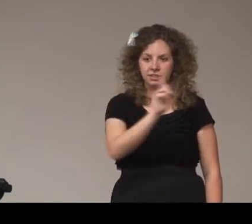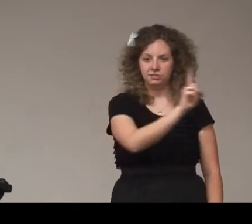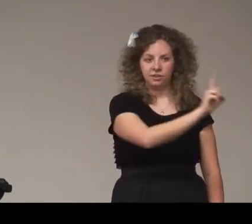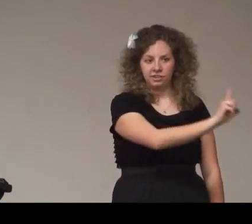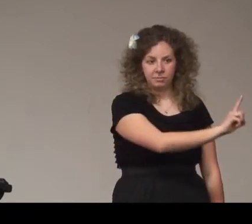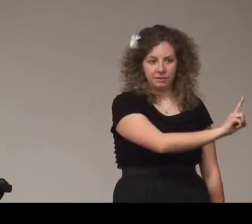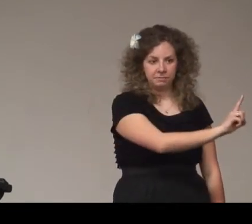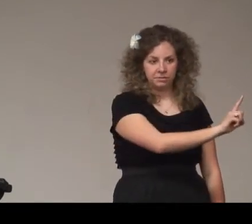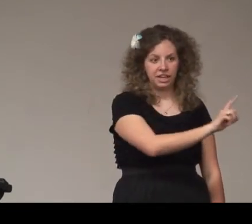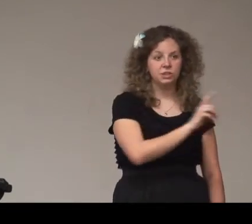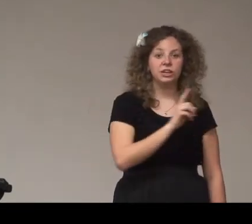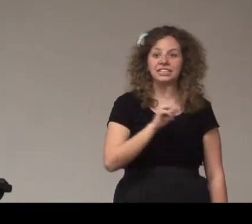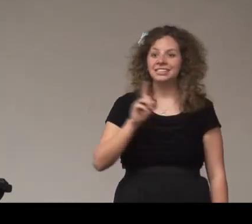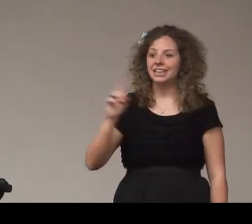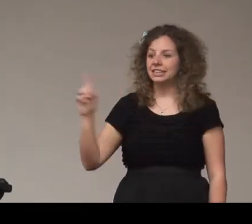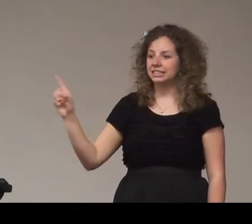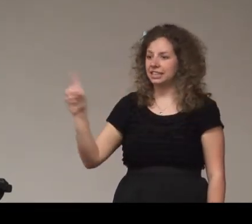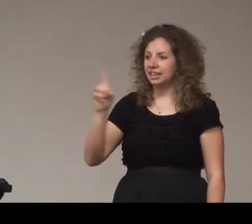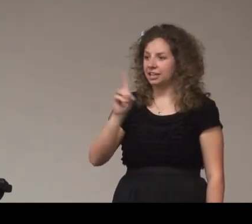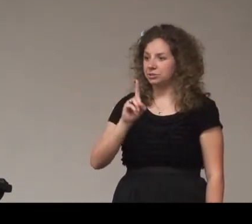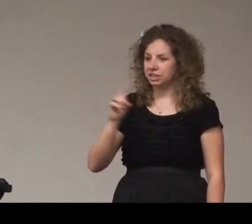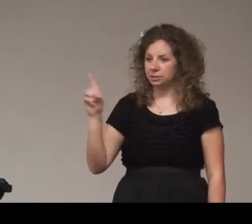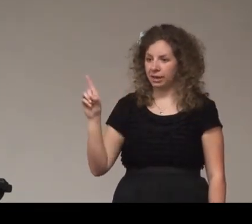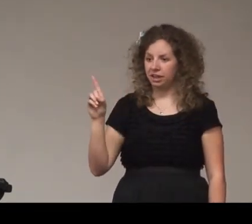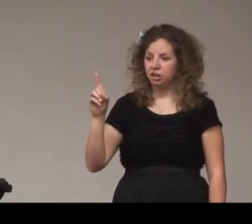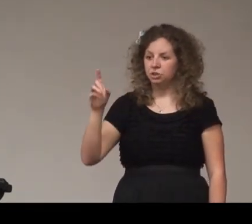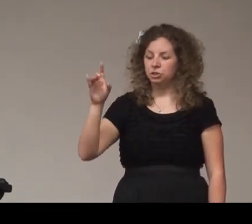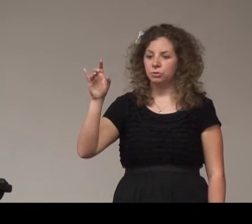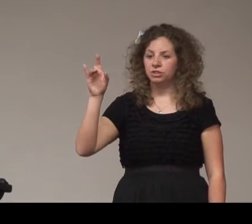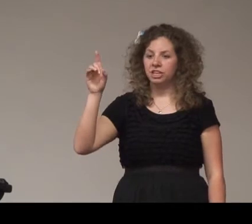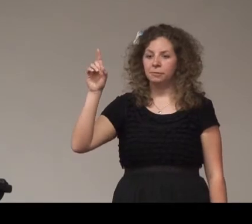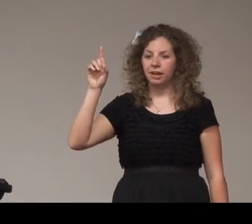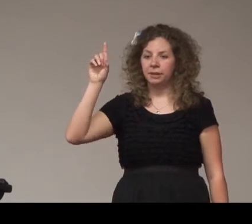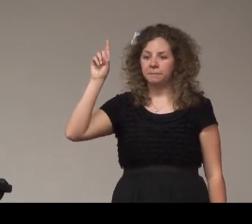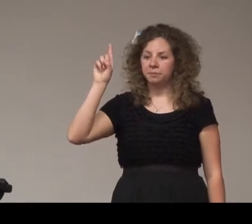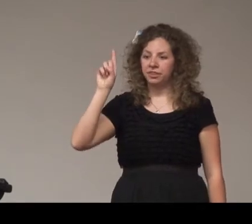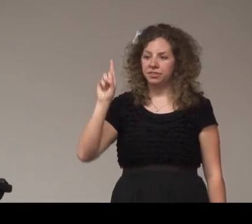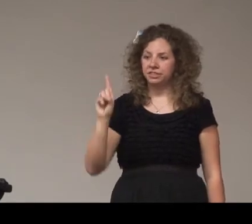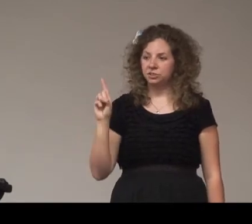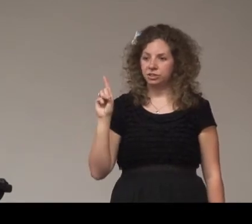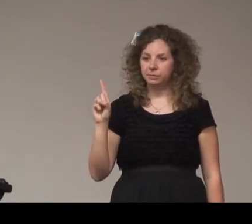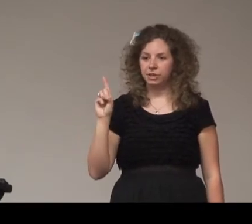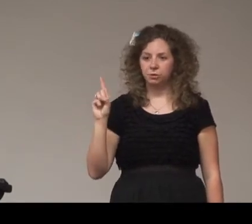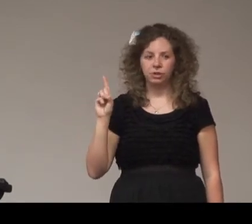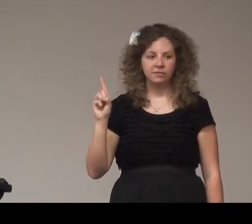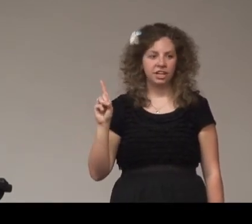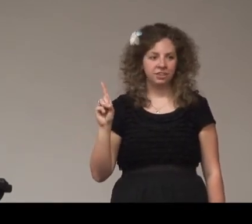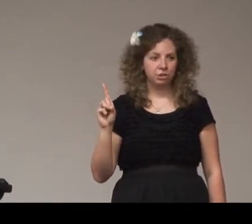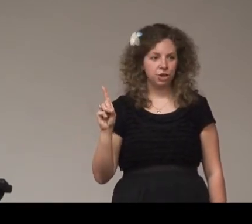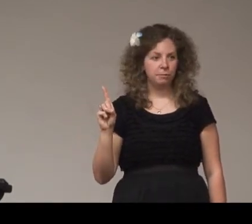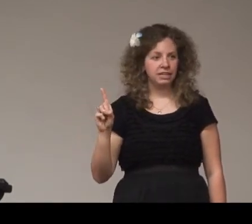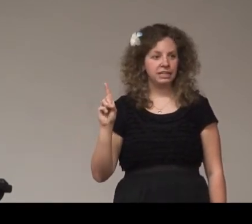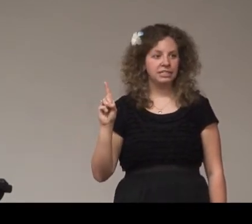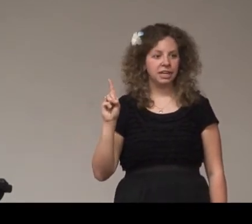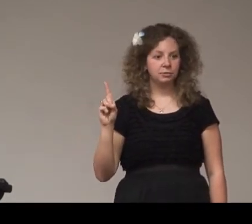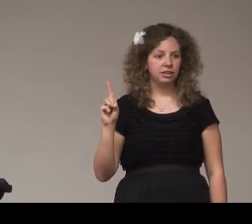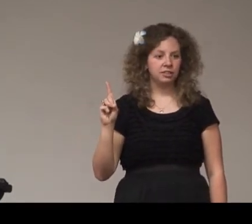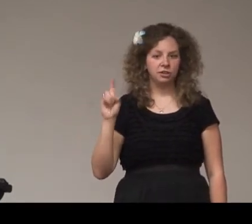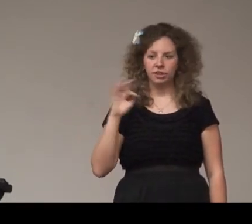in front of me. Okay, so I can sign things like that and do it this way. So when you think about it, then this is going to be you. Whatever hand that you dominantly sign with, like